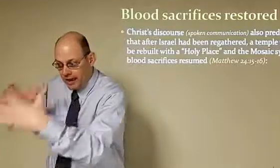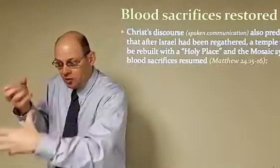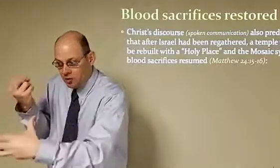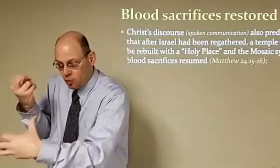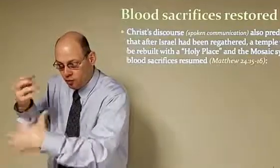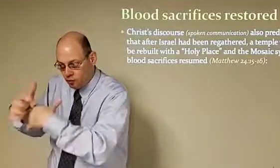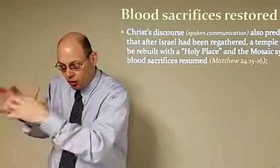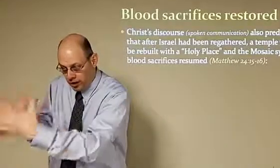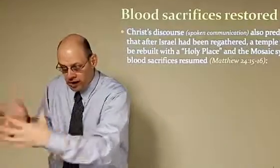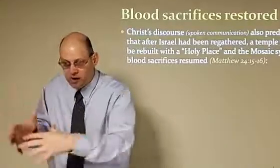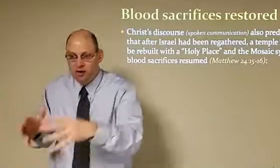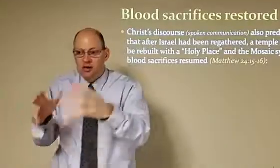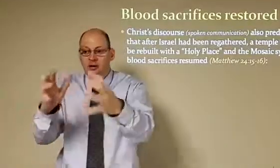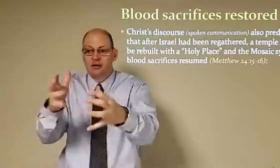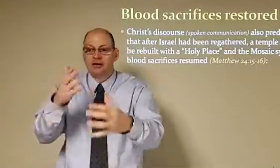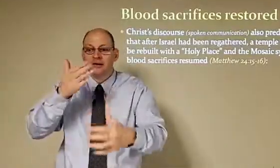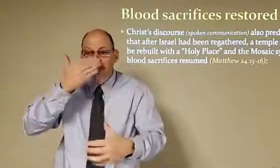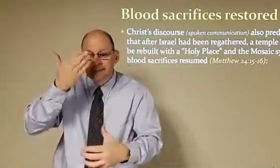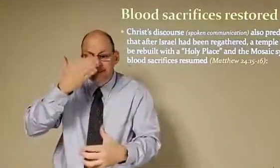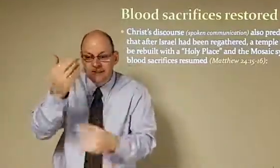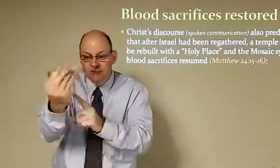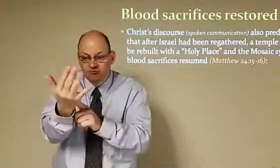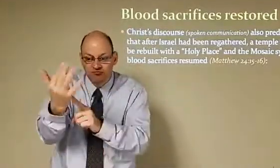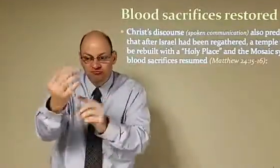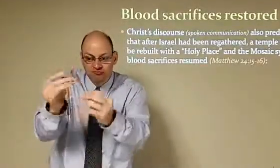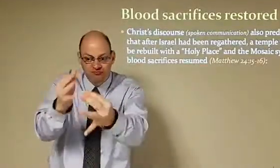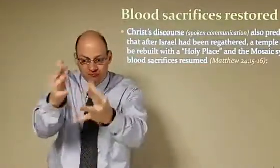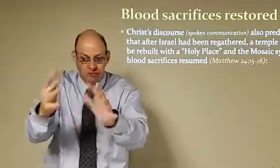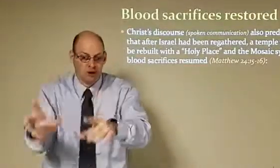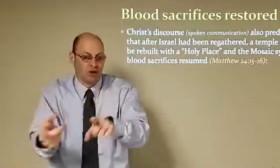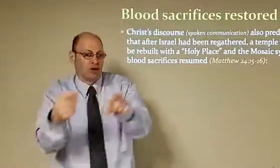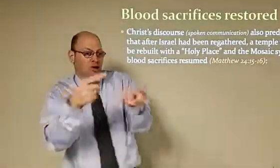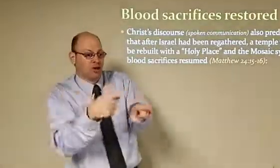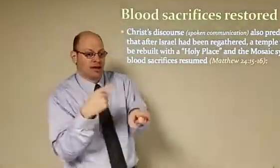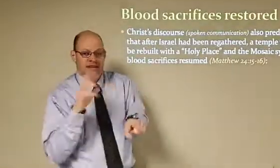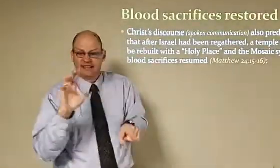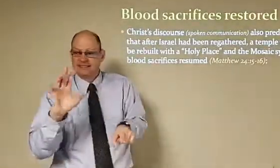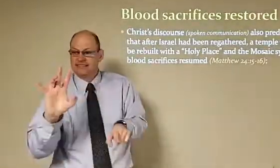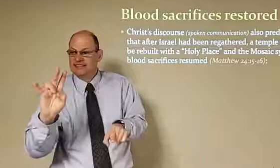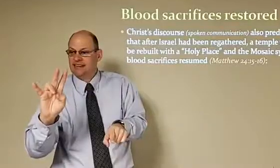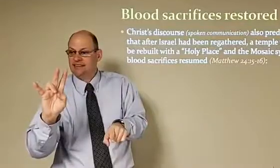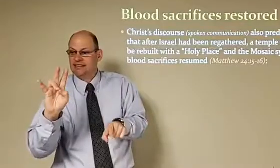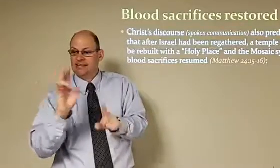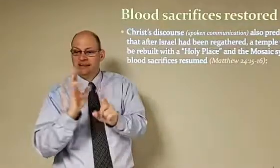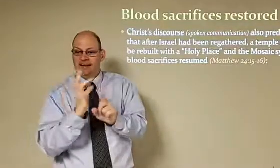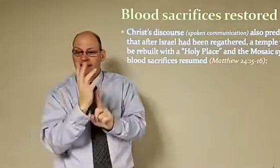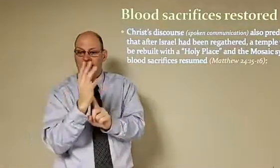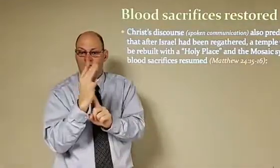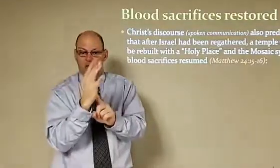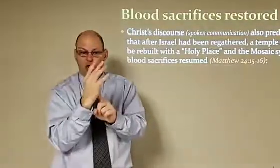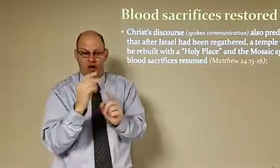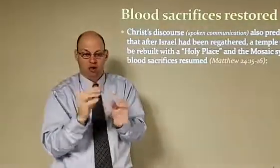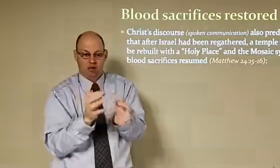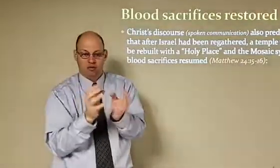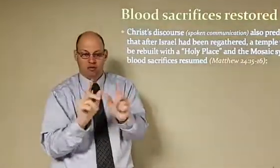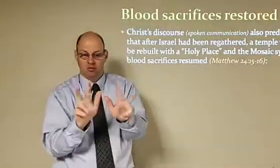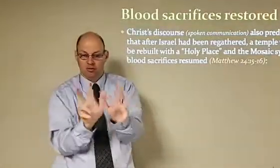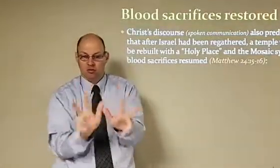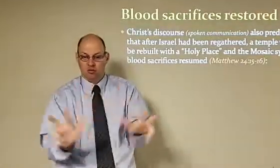and what would be used of that animal, how it would be, you know, established as a sacrifice and burnt